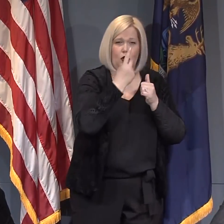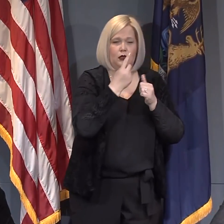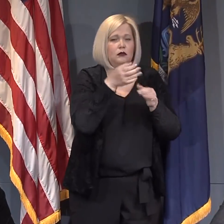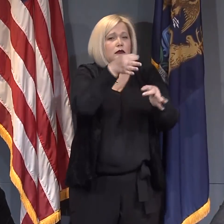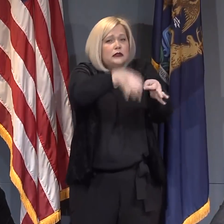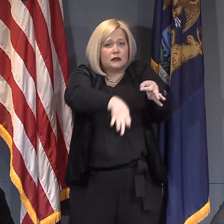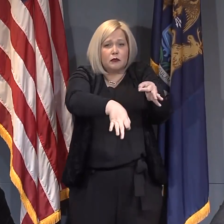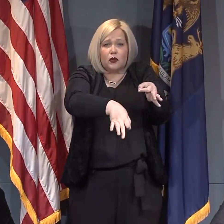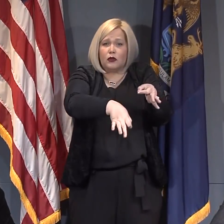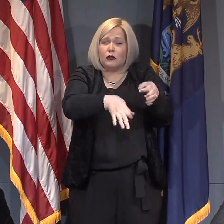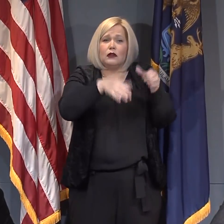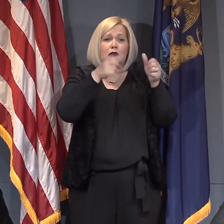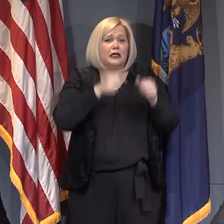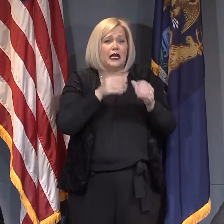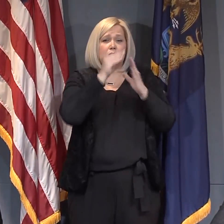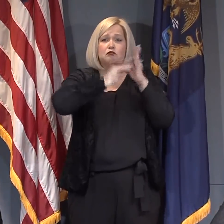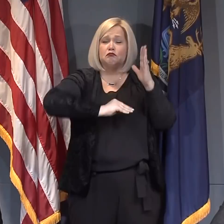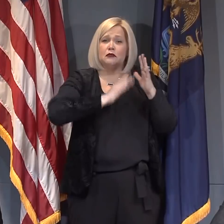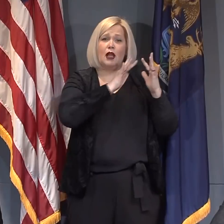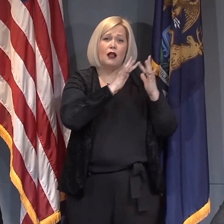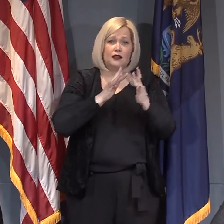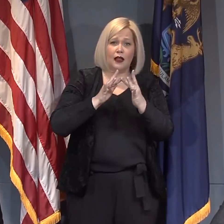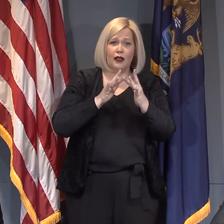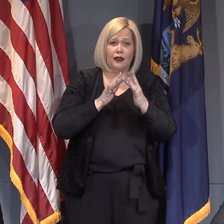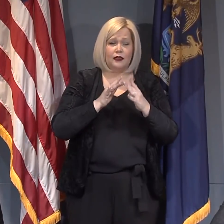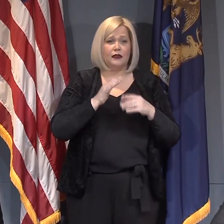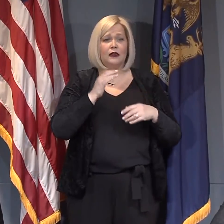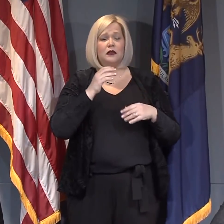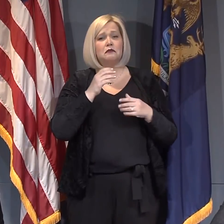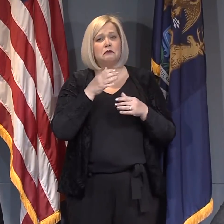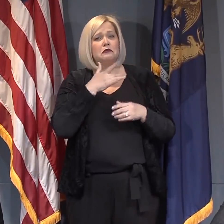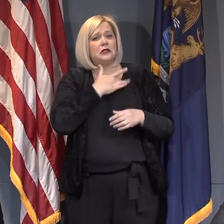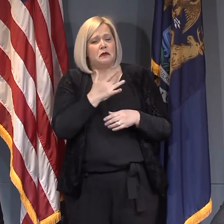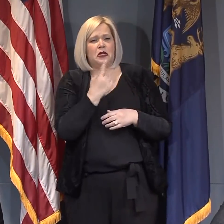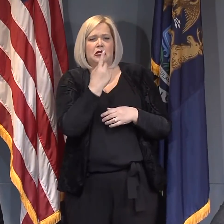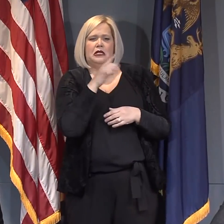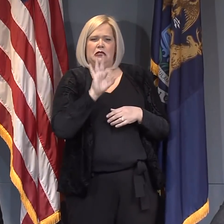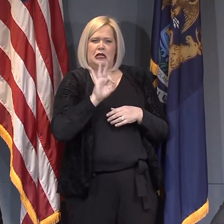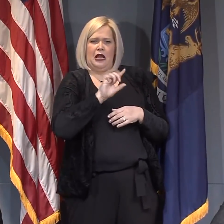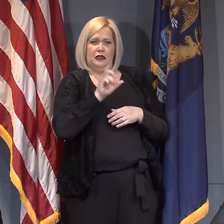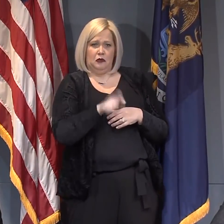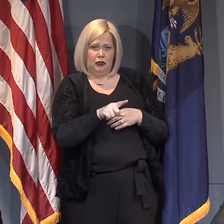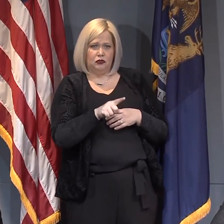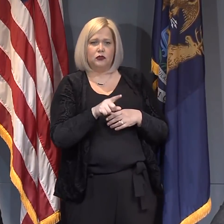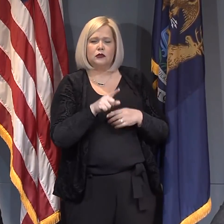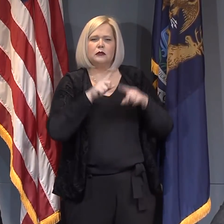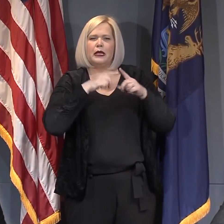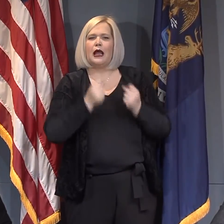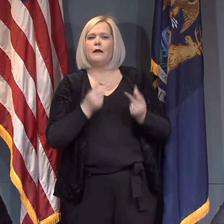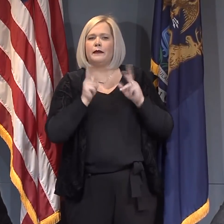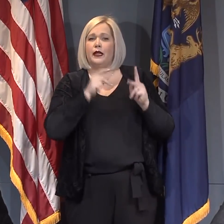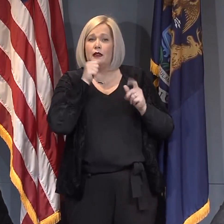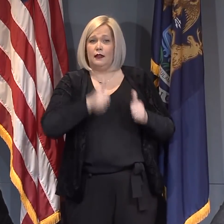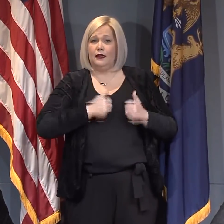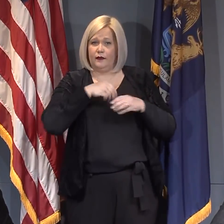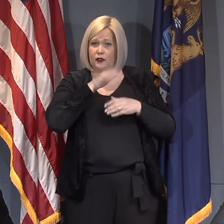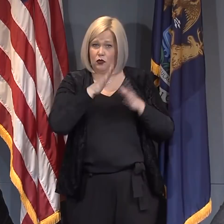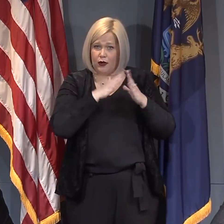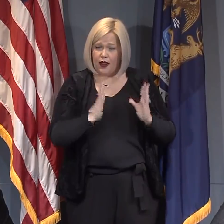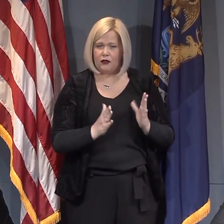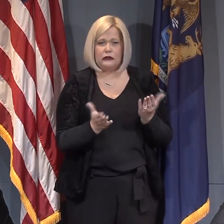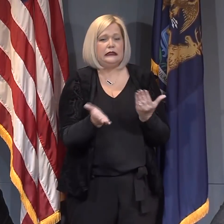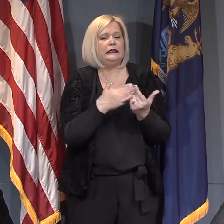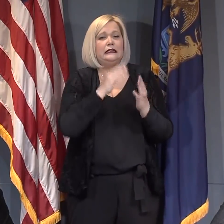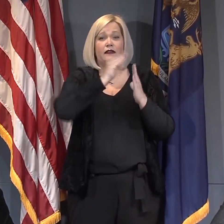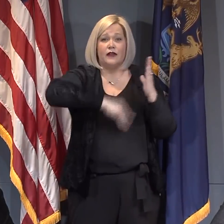one person, it's 9 questions. If you live with a few others, it'll take you a little bit longer, but it's pretty quick. Completing it is the easiest